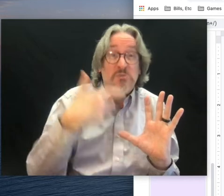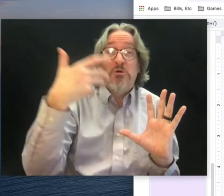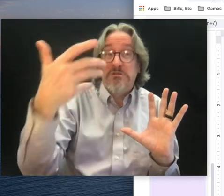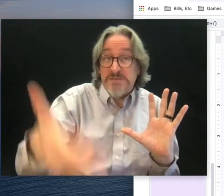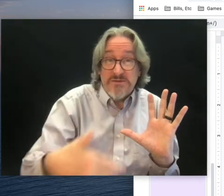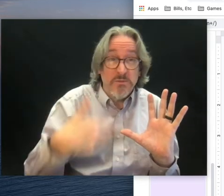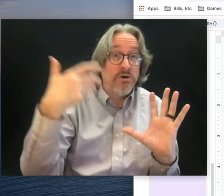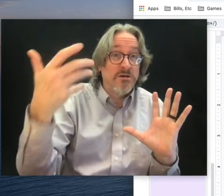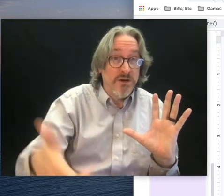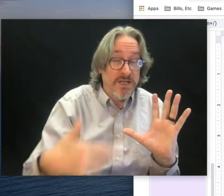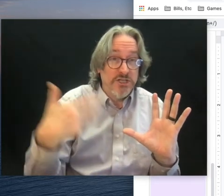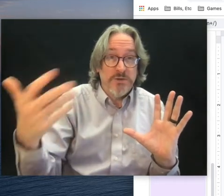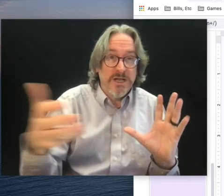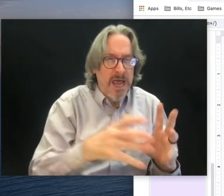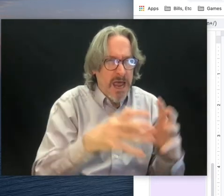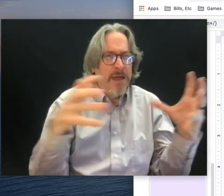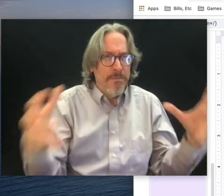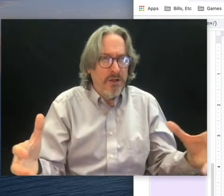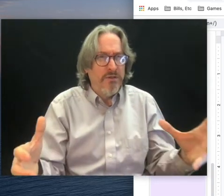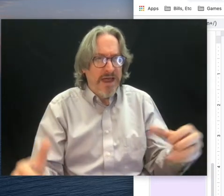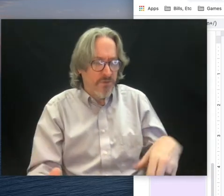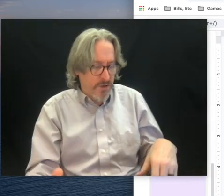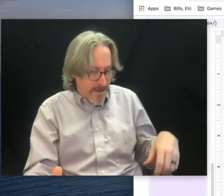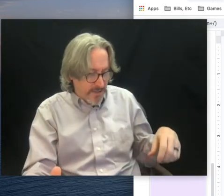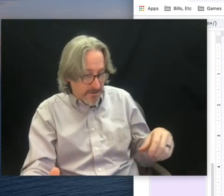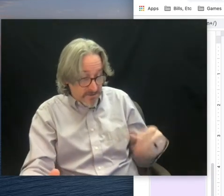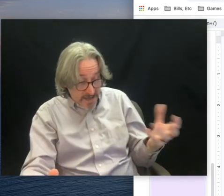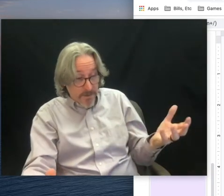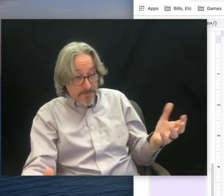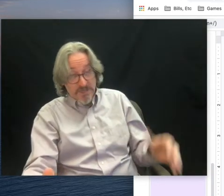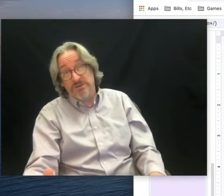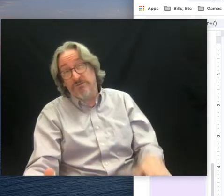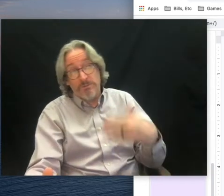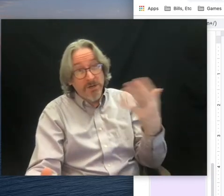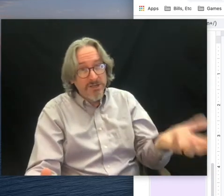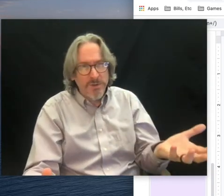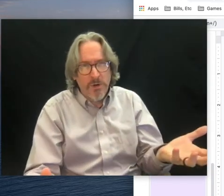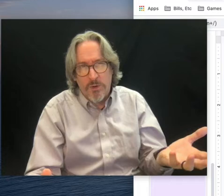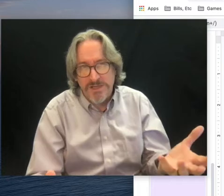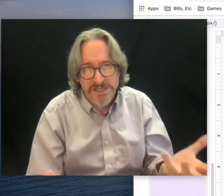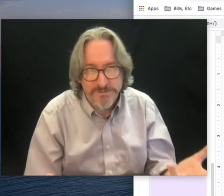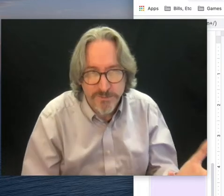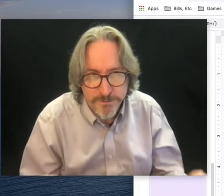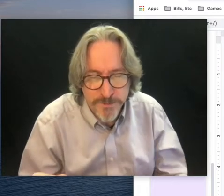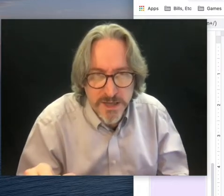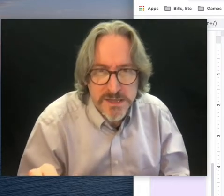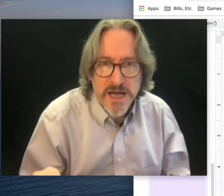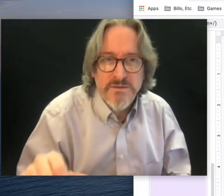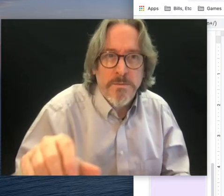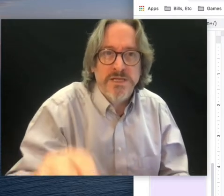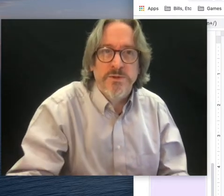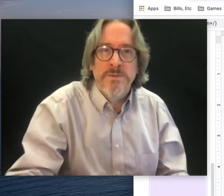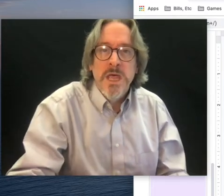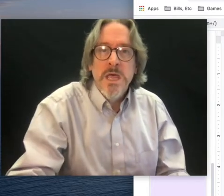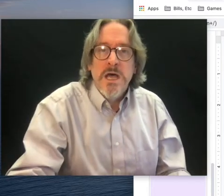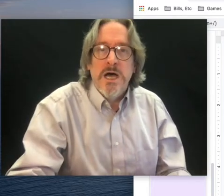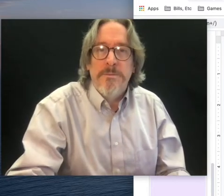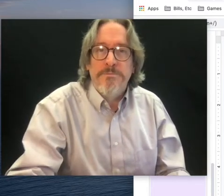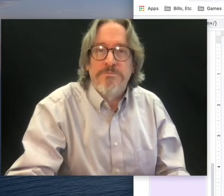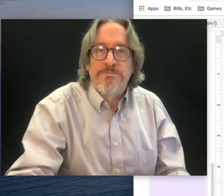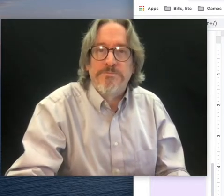6 more, 7 more, each unit, and build that vocabulary. Then it might be useful. Doing them all at once is kind of impossible.